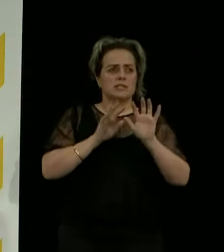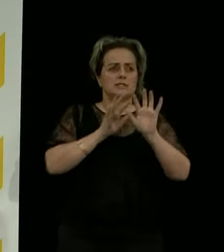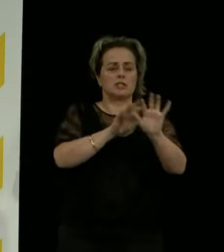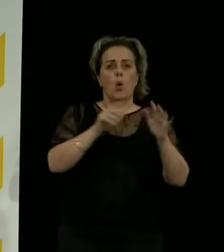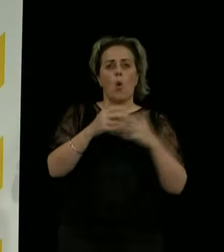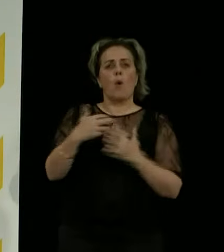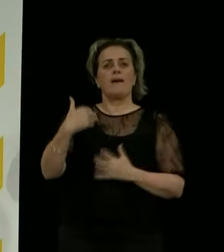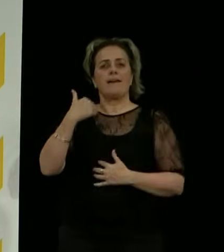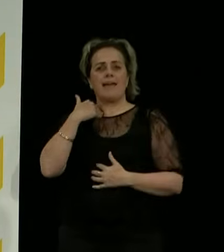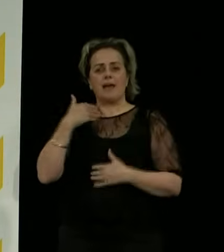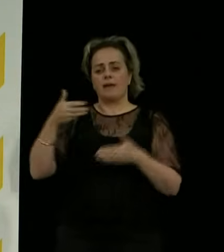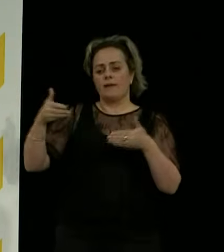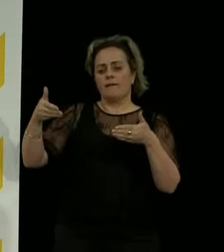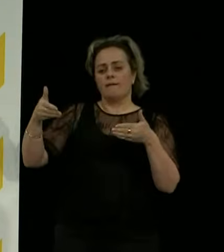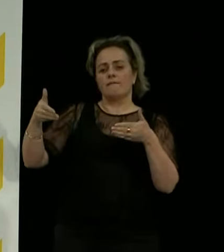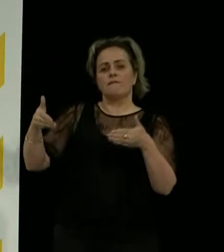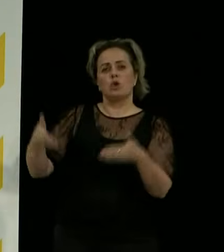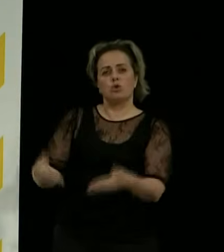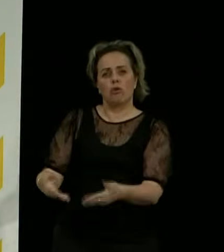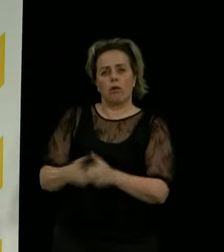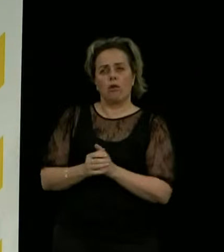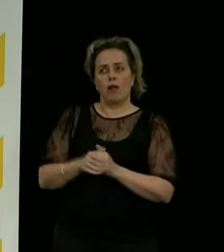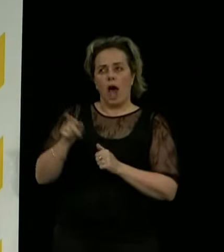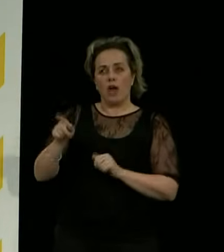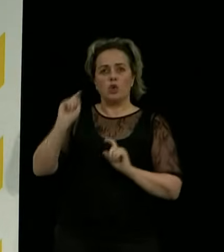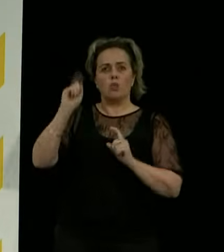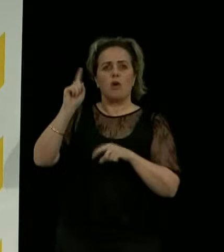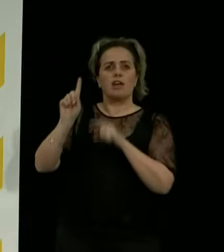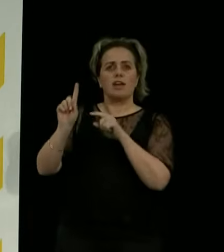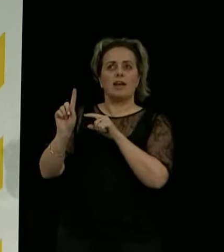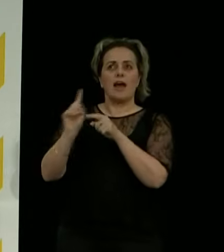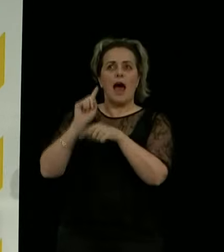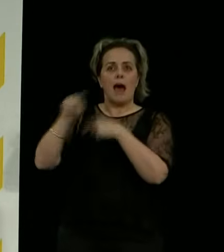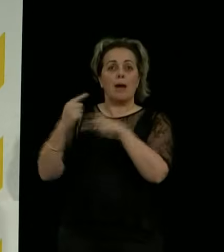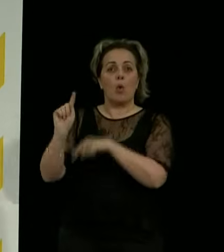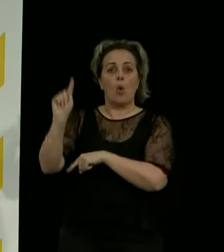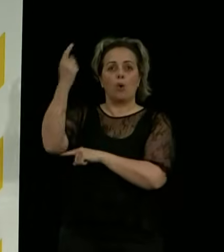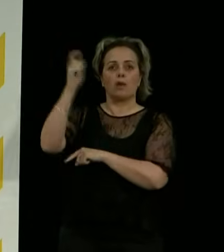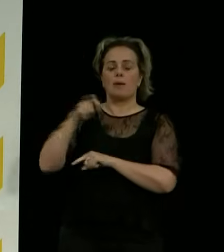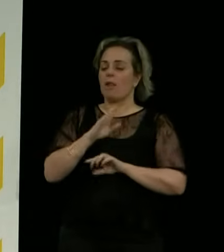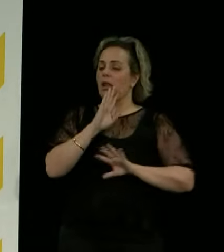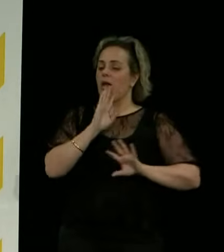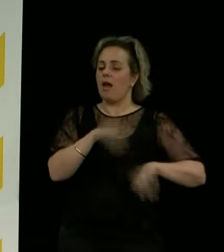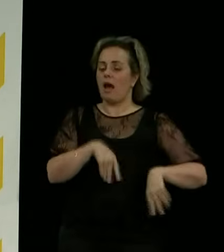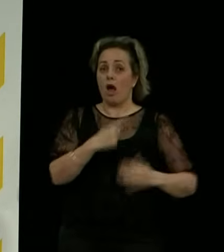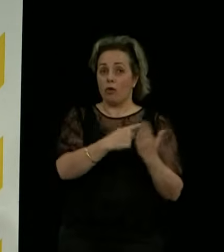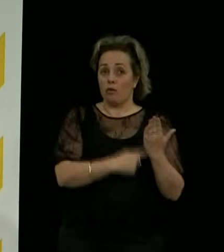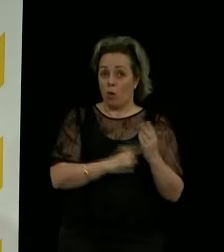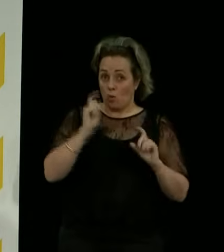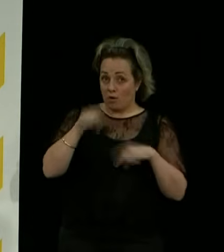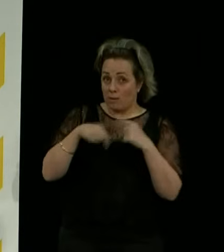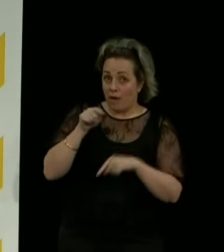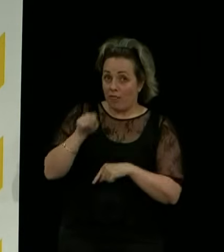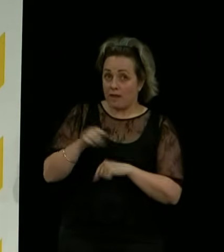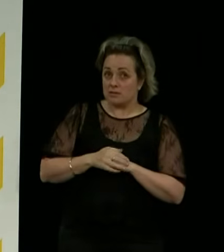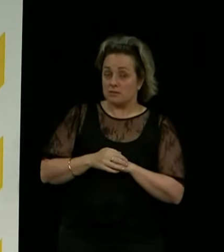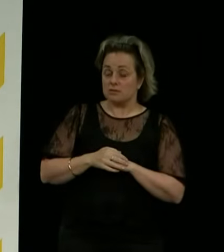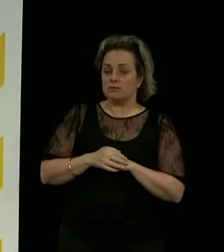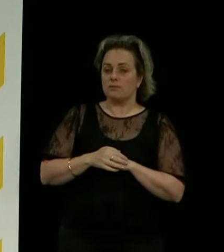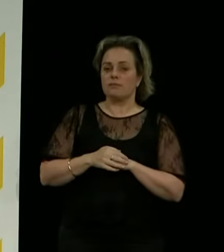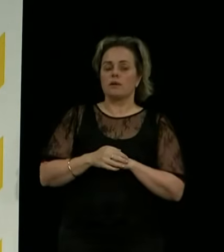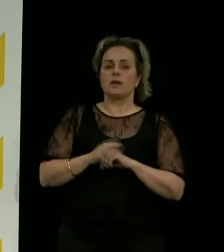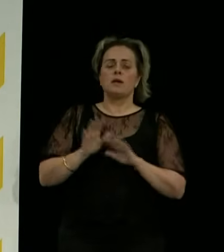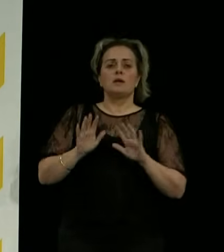funerals. Are you worried about compliance waning within Auckland, and if so, how are you going to get on top of that before it escalates? So I